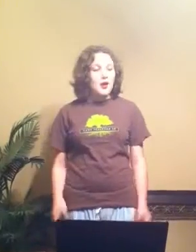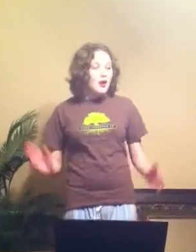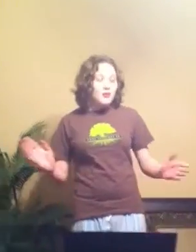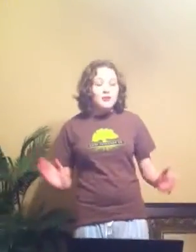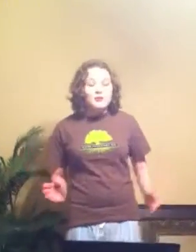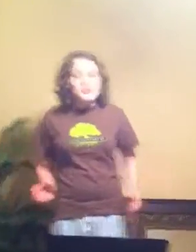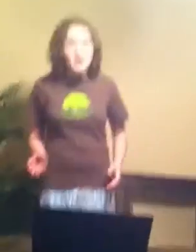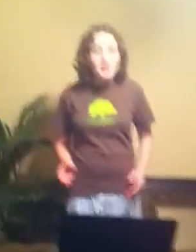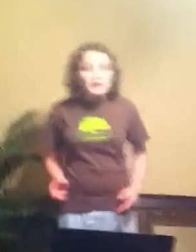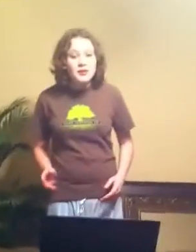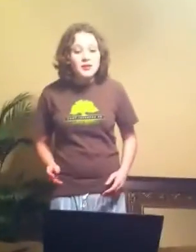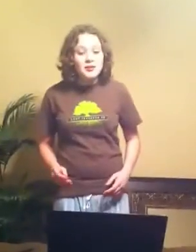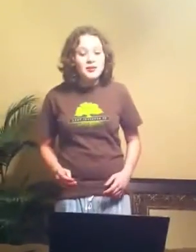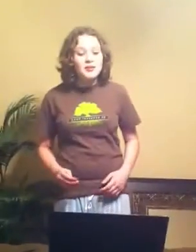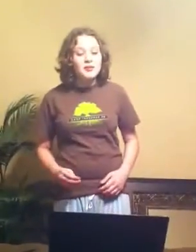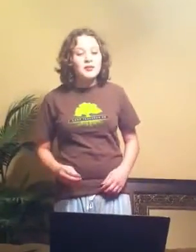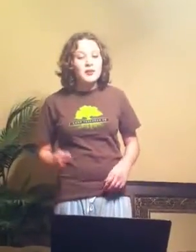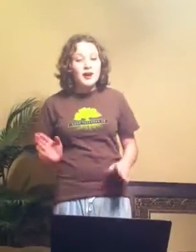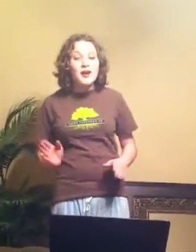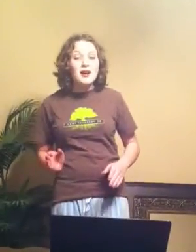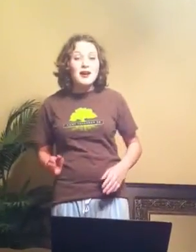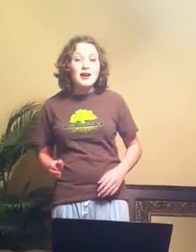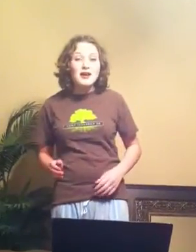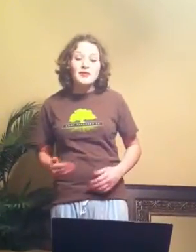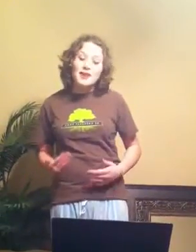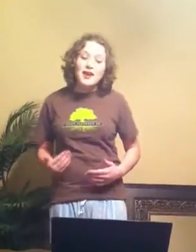I learned to live half a